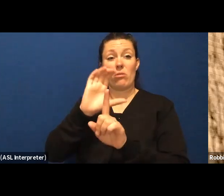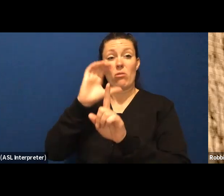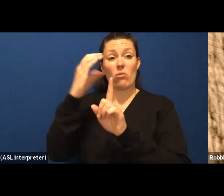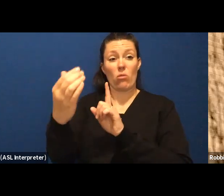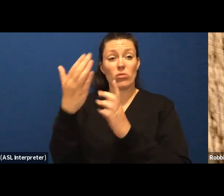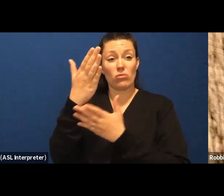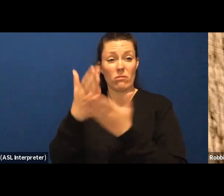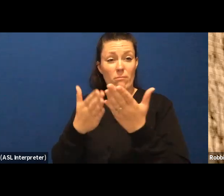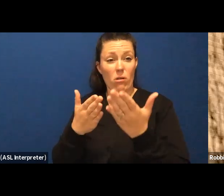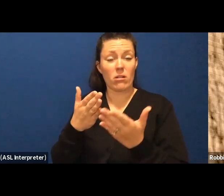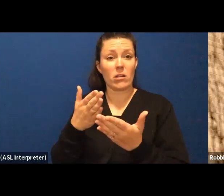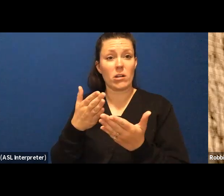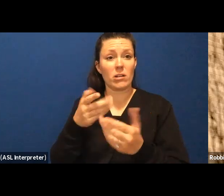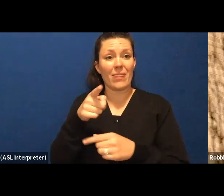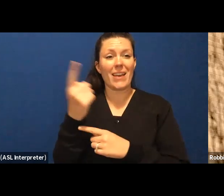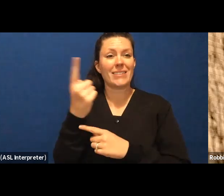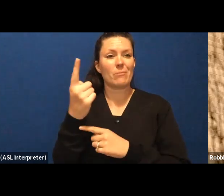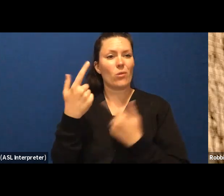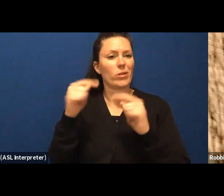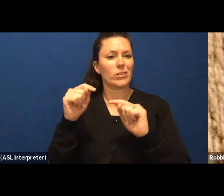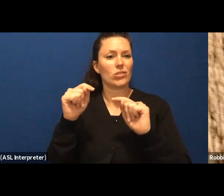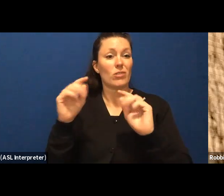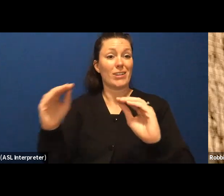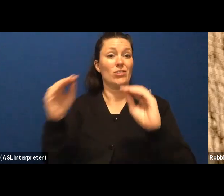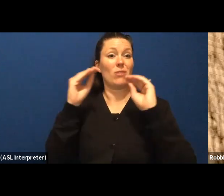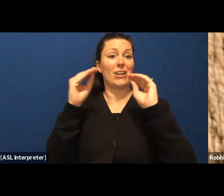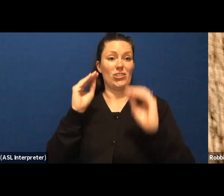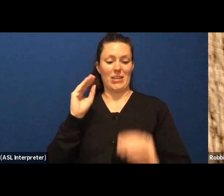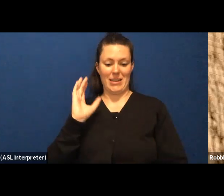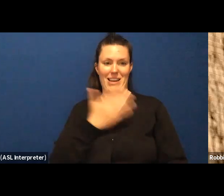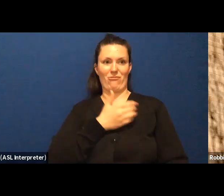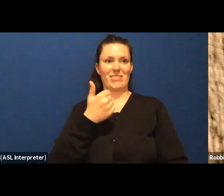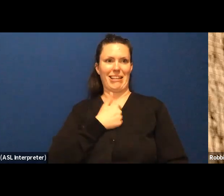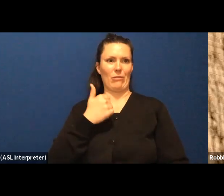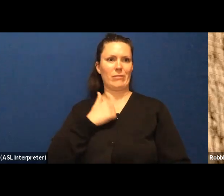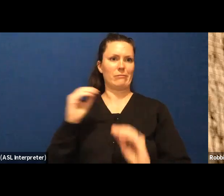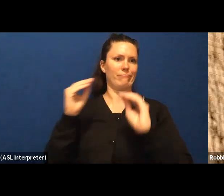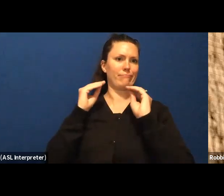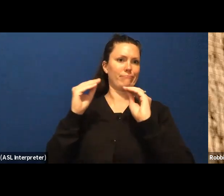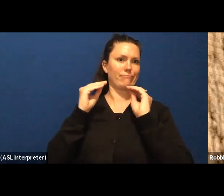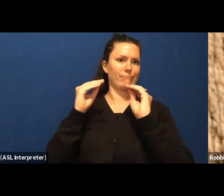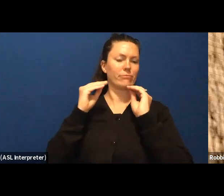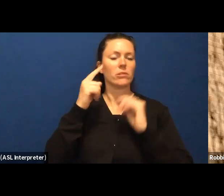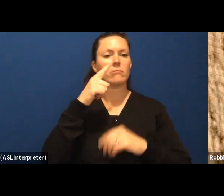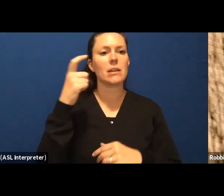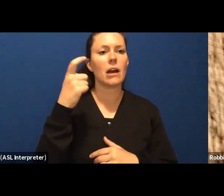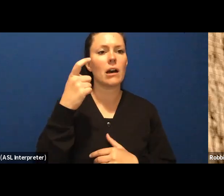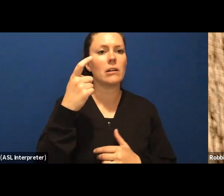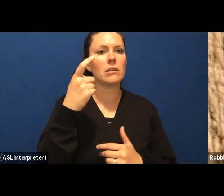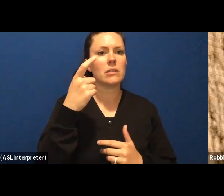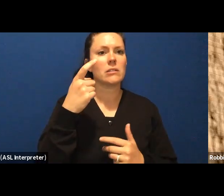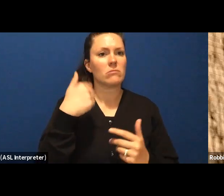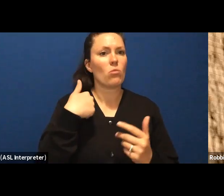also something that we're just trying to educate ourselves on, because there are those